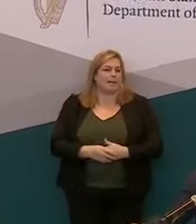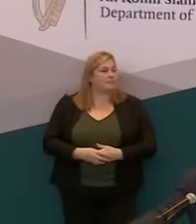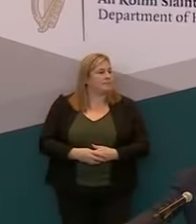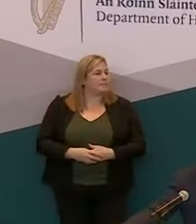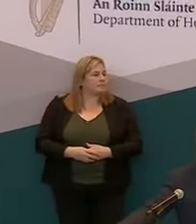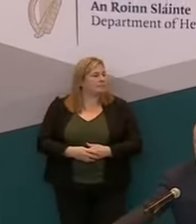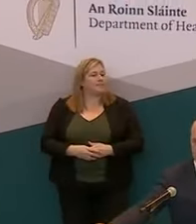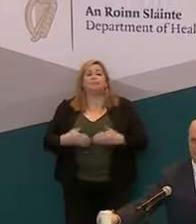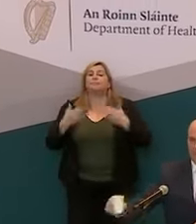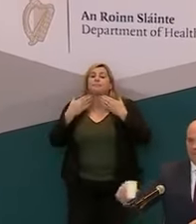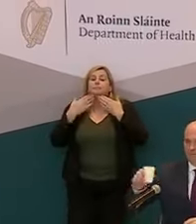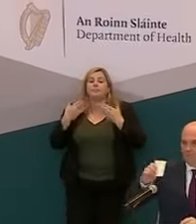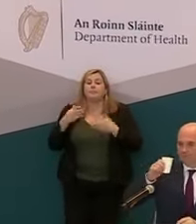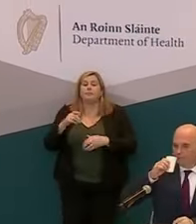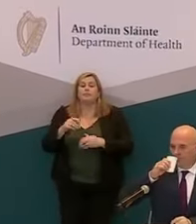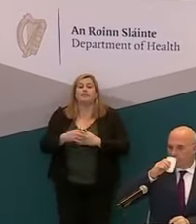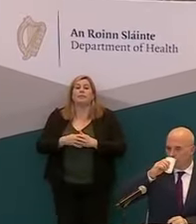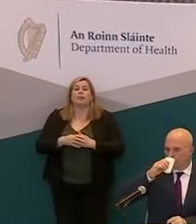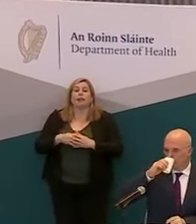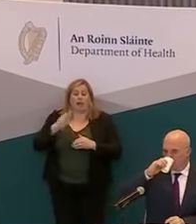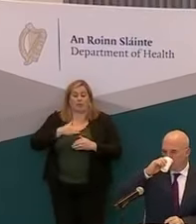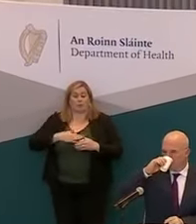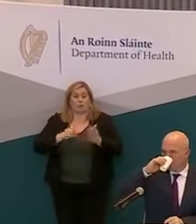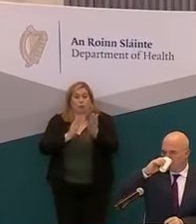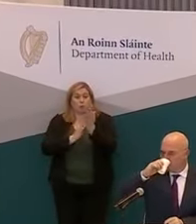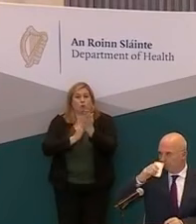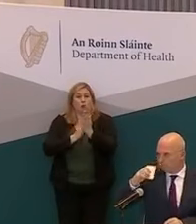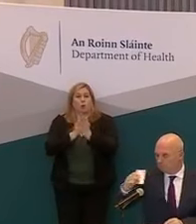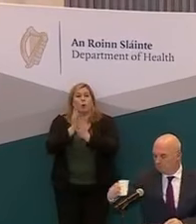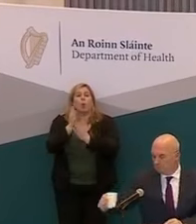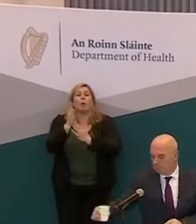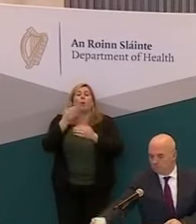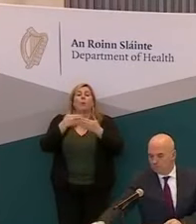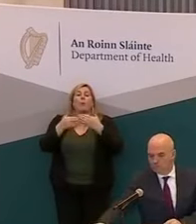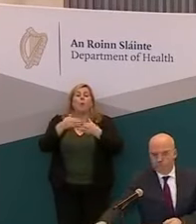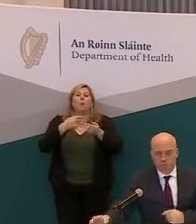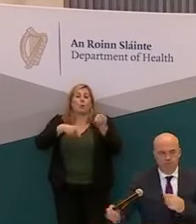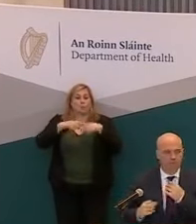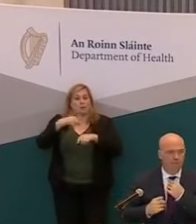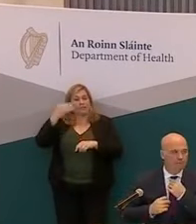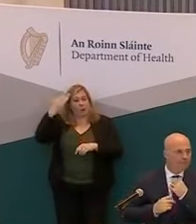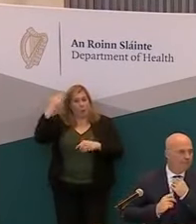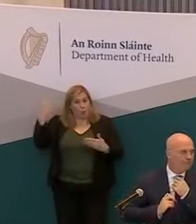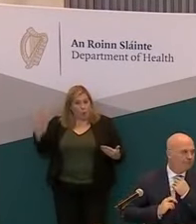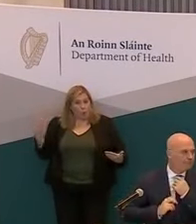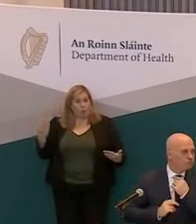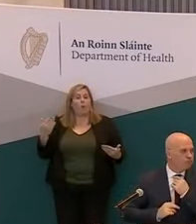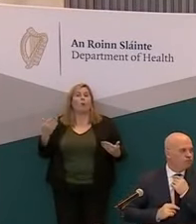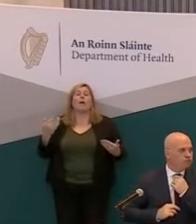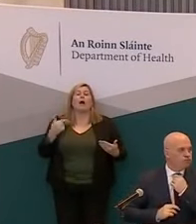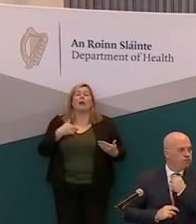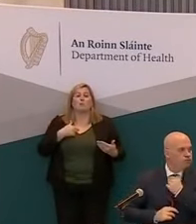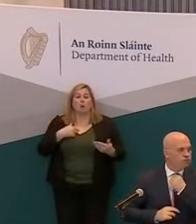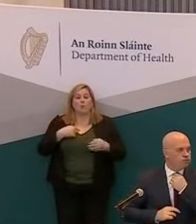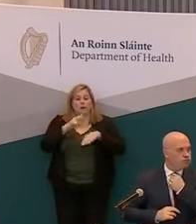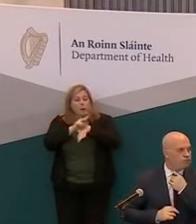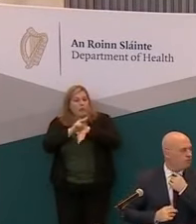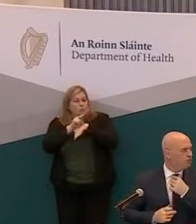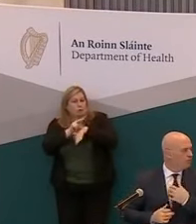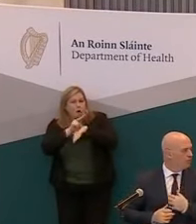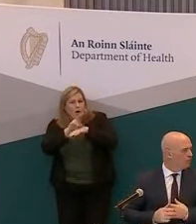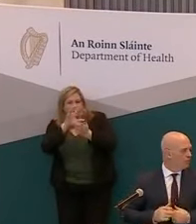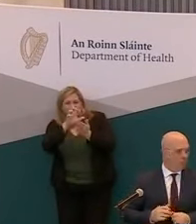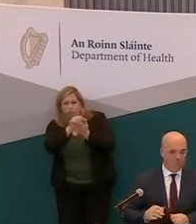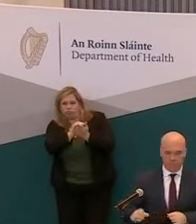Thanks, Tony. So I'm going to take you through what we know or what we've observed about the epidemic